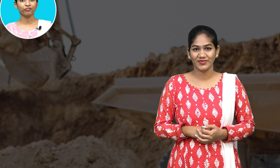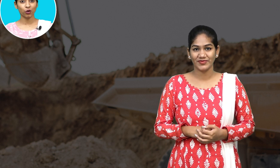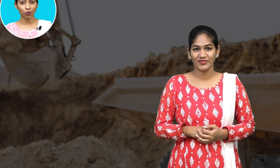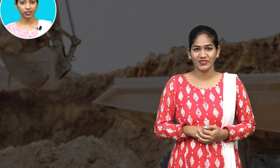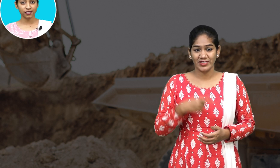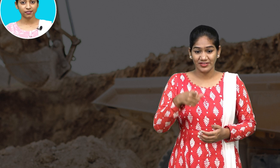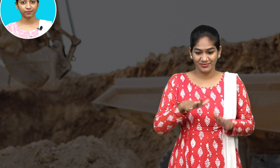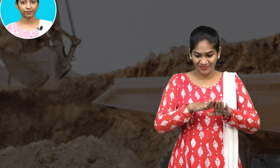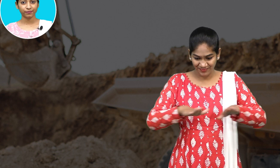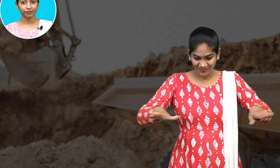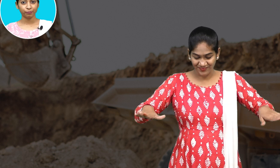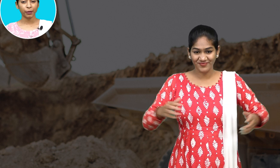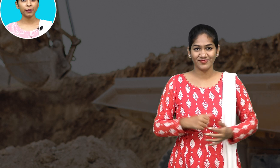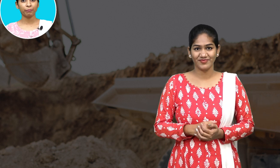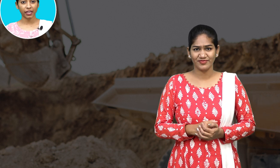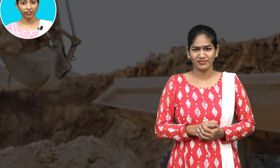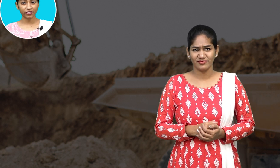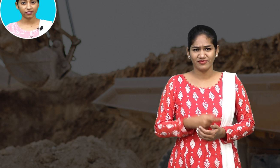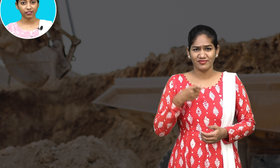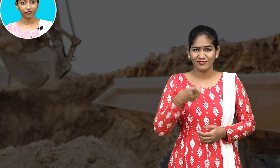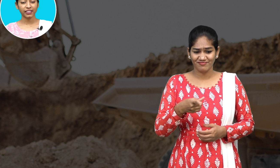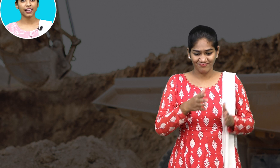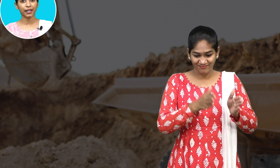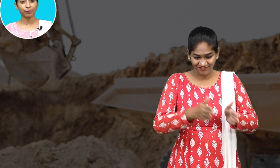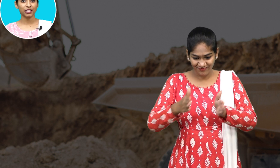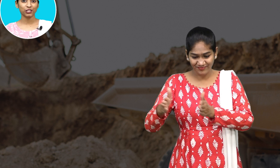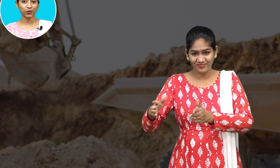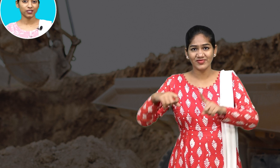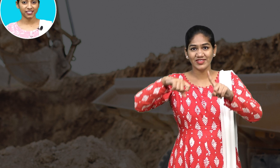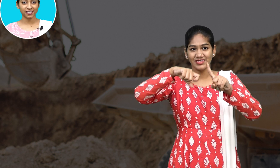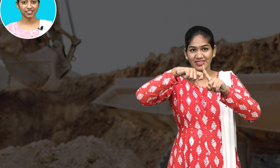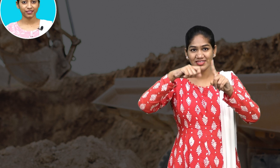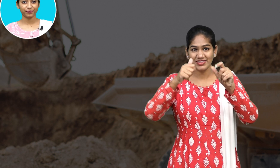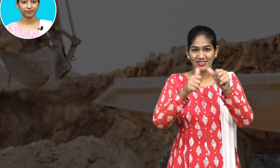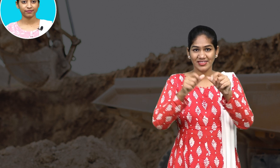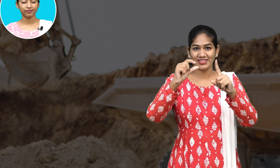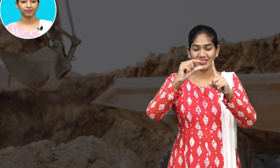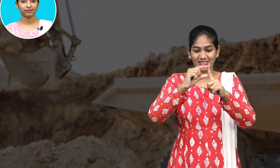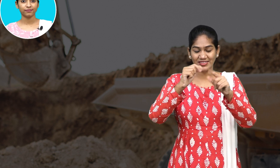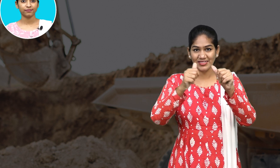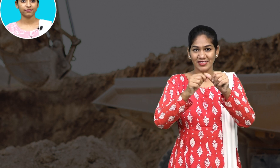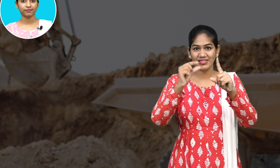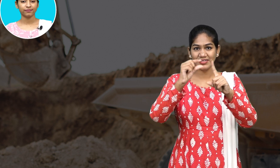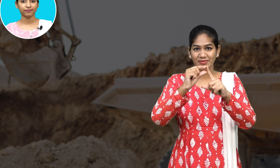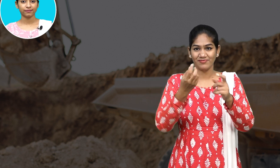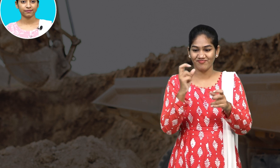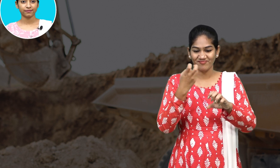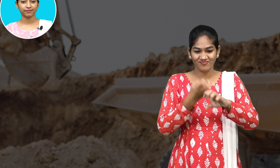Your floors may be paved with kadapa stones.